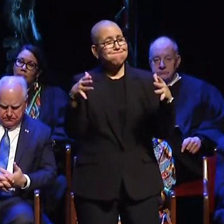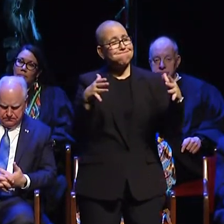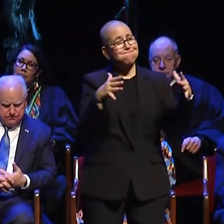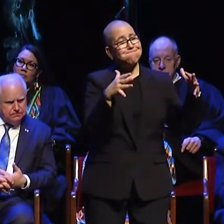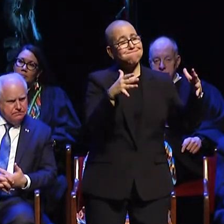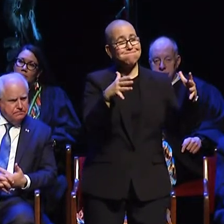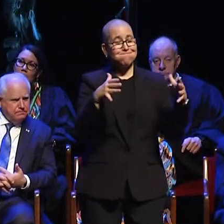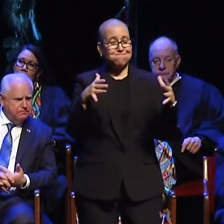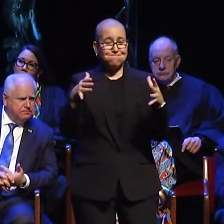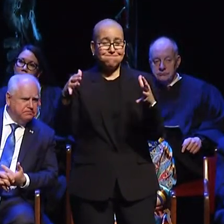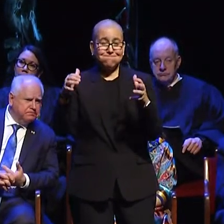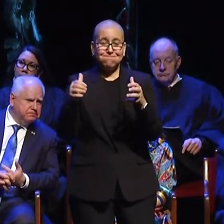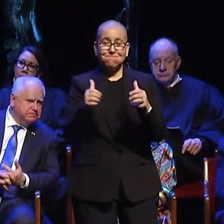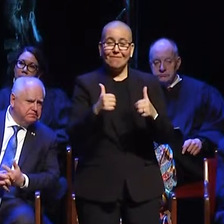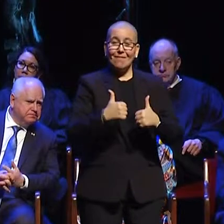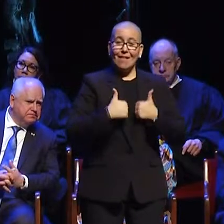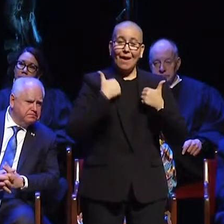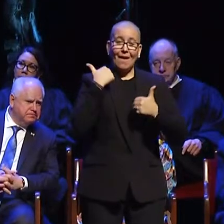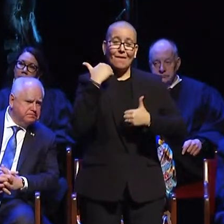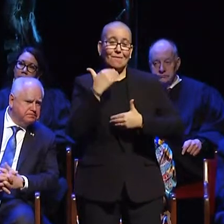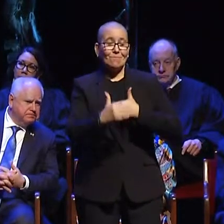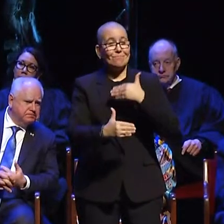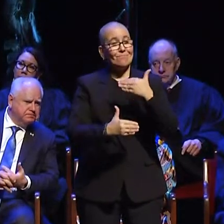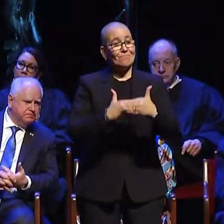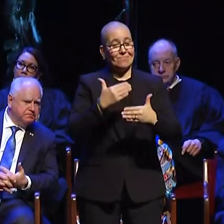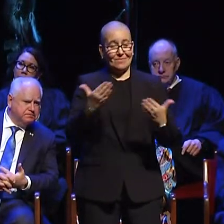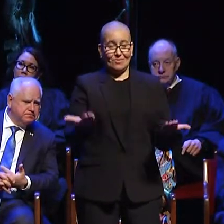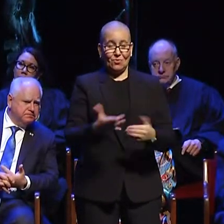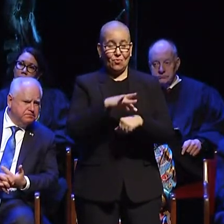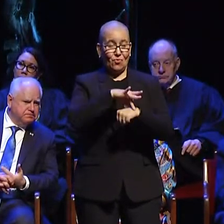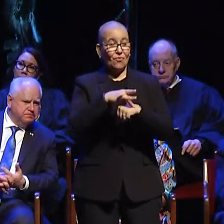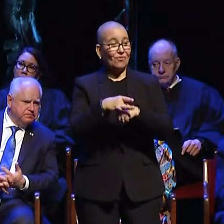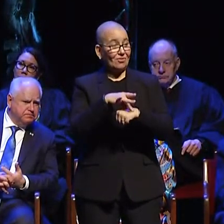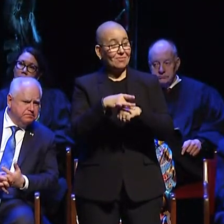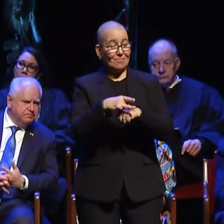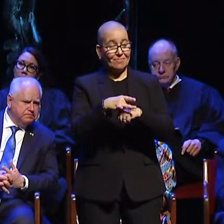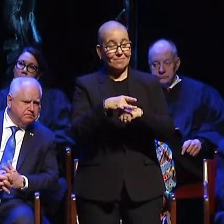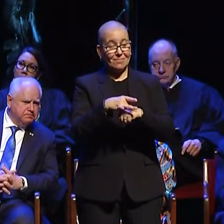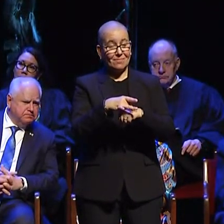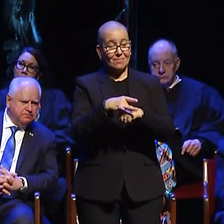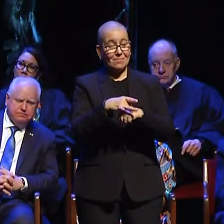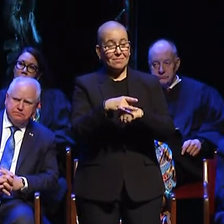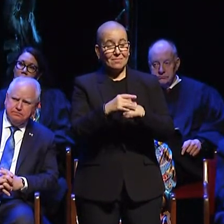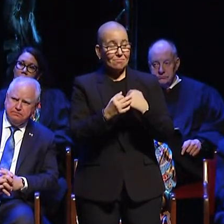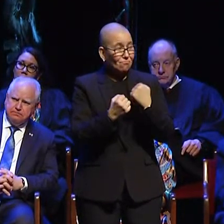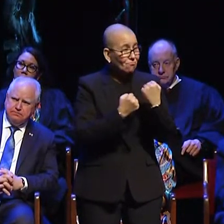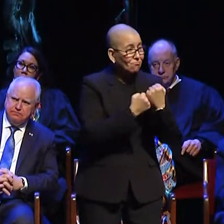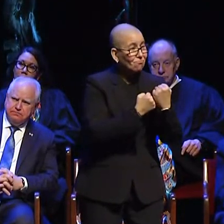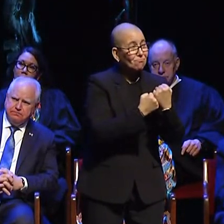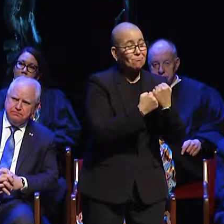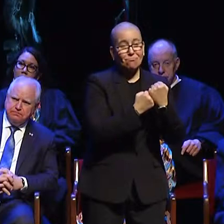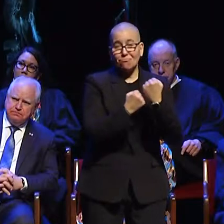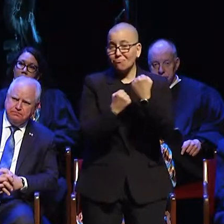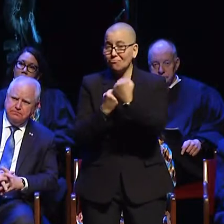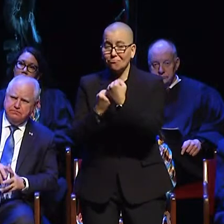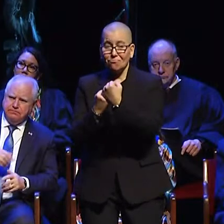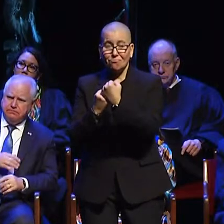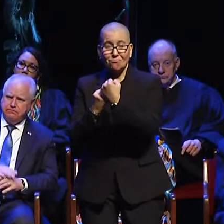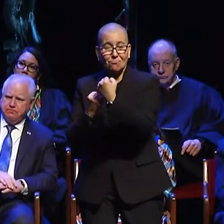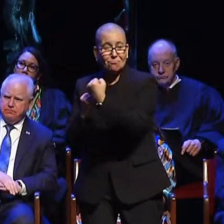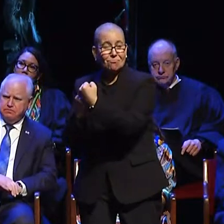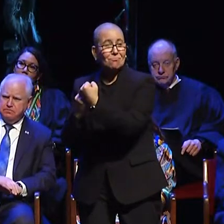the earth unfolds. We carry each other around in our hearts.